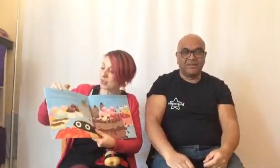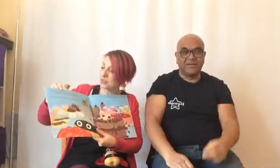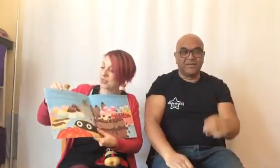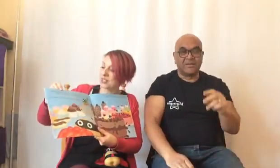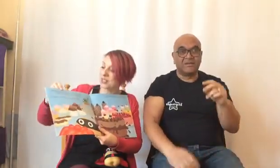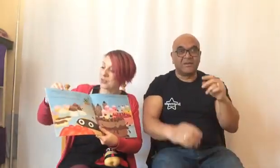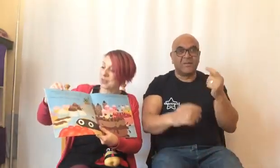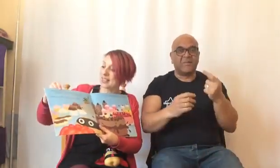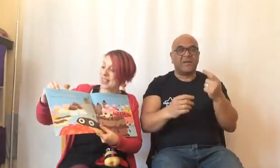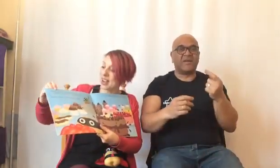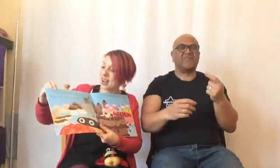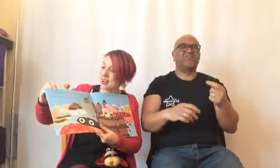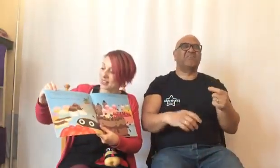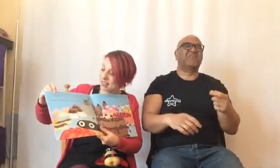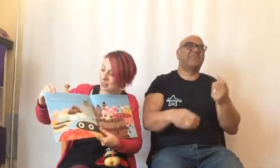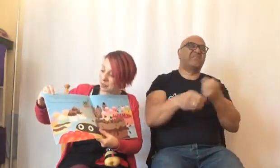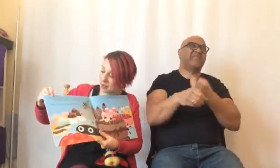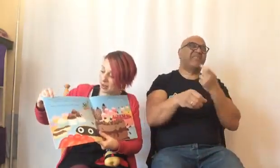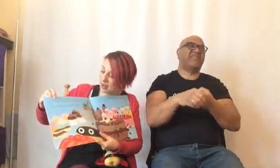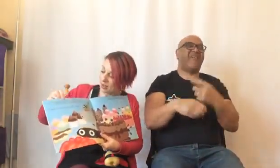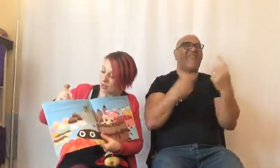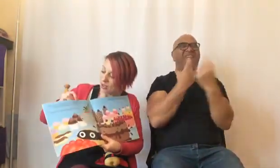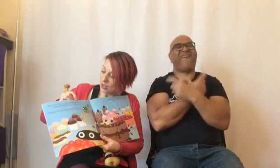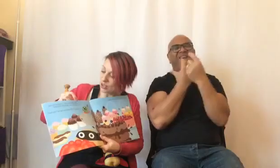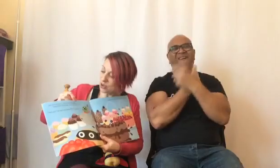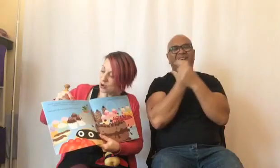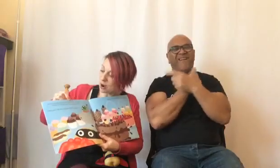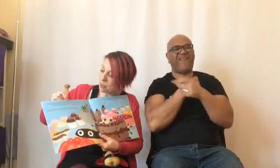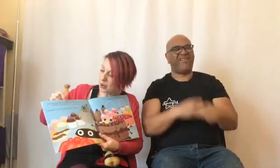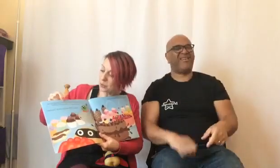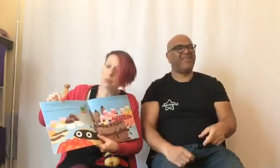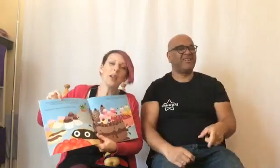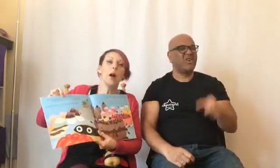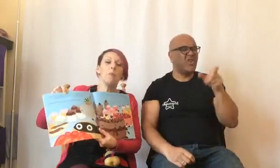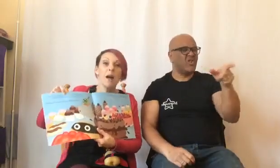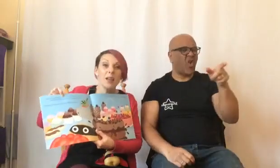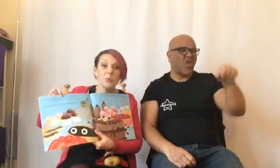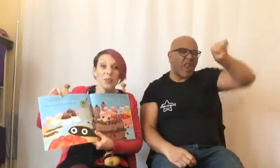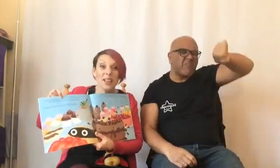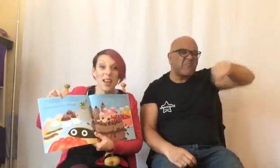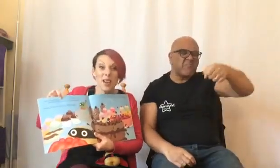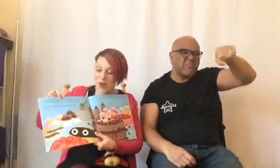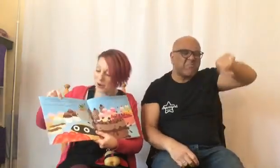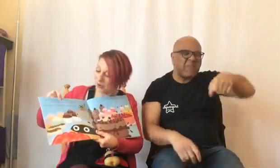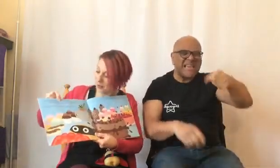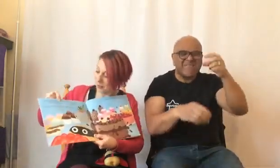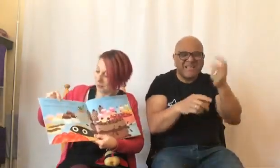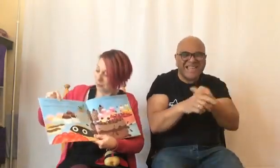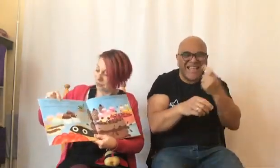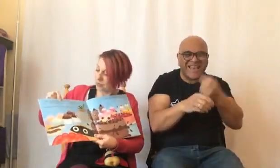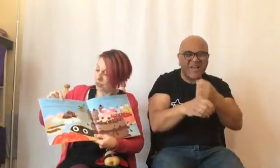So much for Supertato, said the pea. You're about to be a mashed